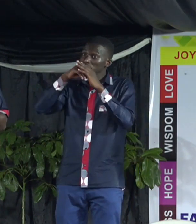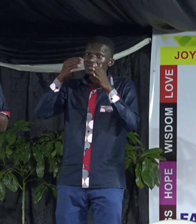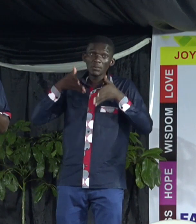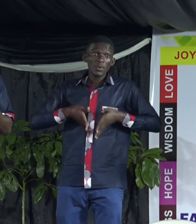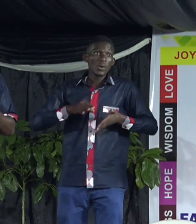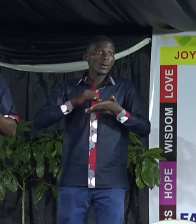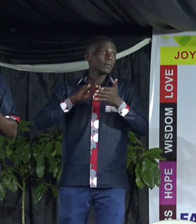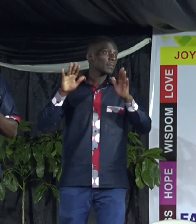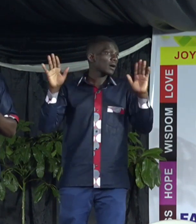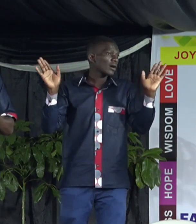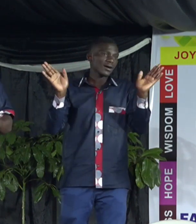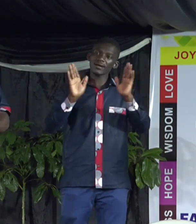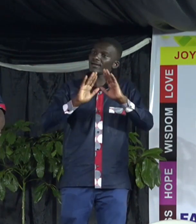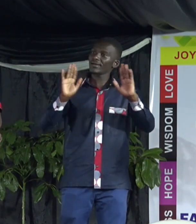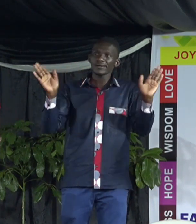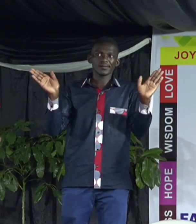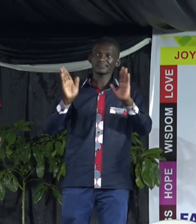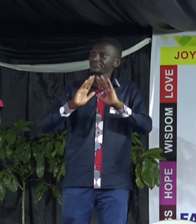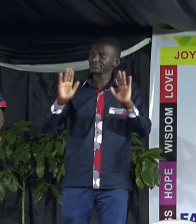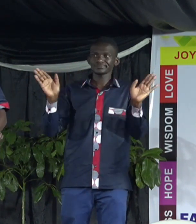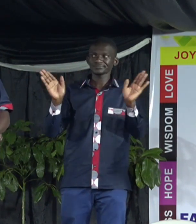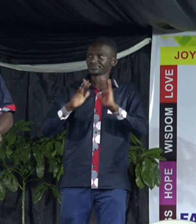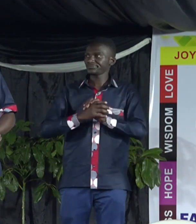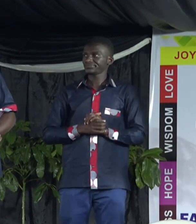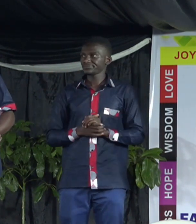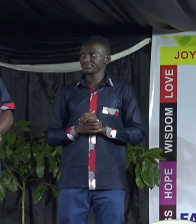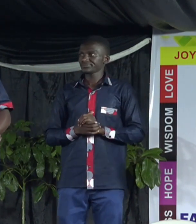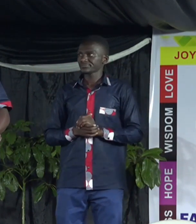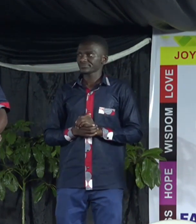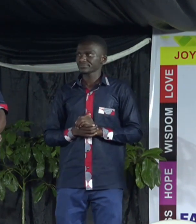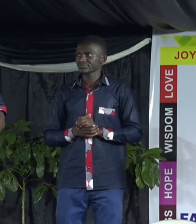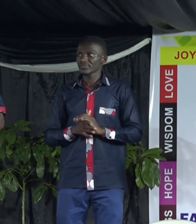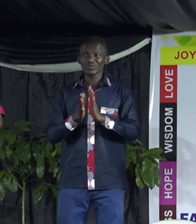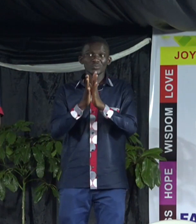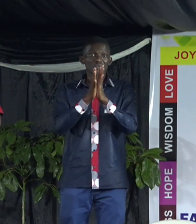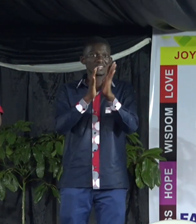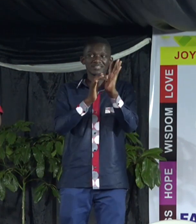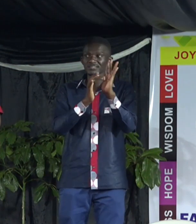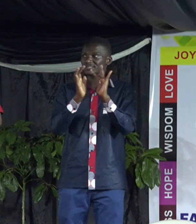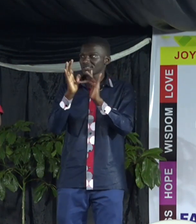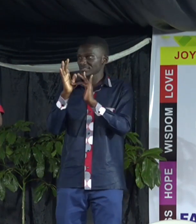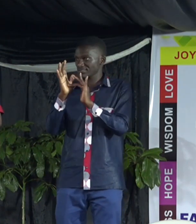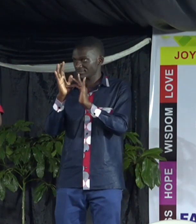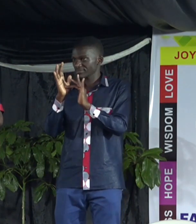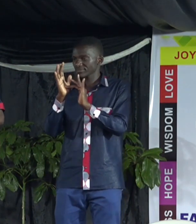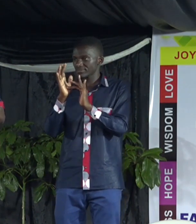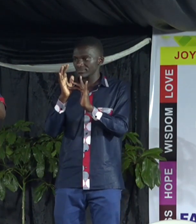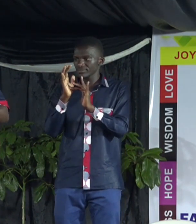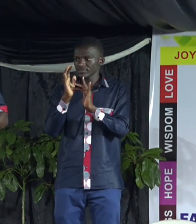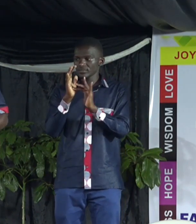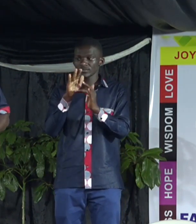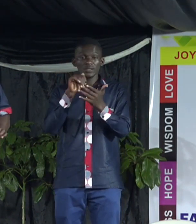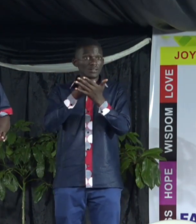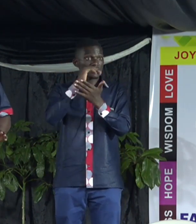mulokole, then no, you have not mounted to a level where you can be called a Christian. Yes, yebazibwe. Praise be to Jesus.